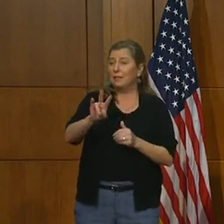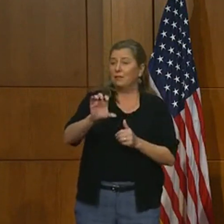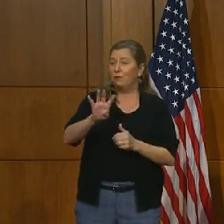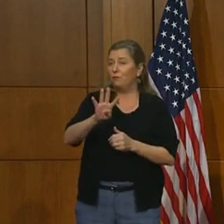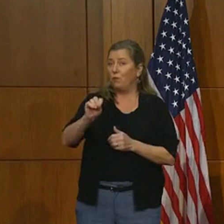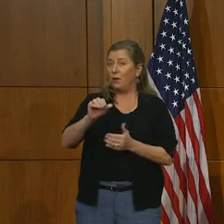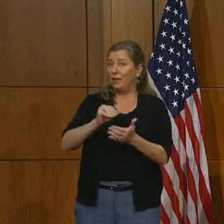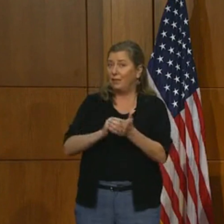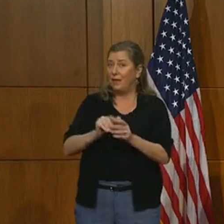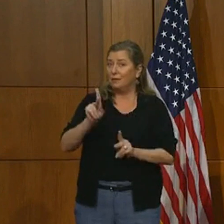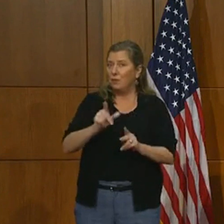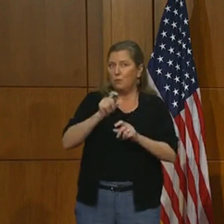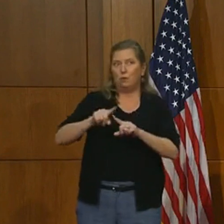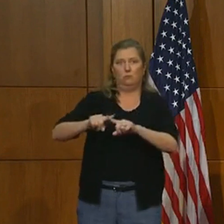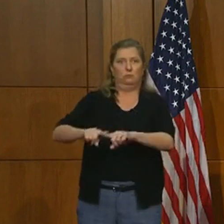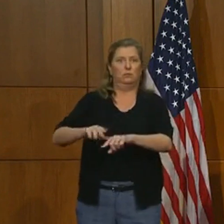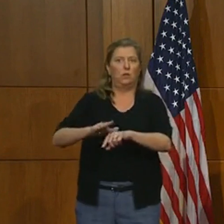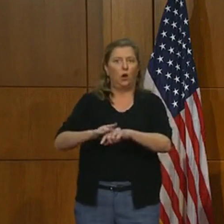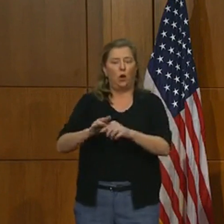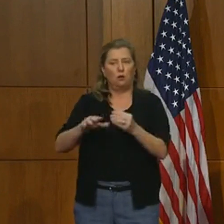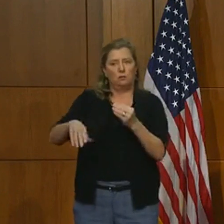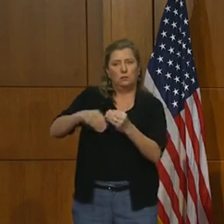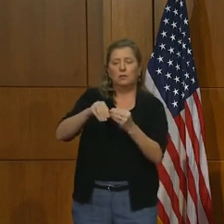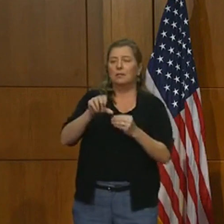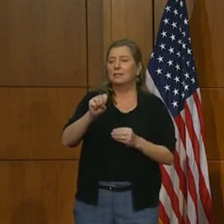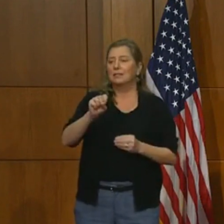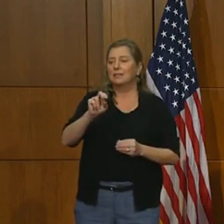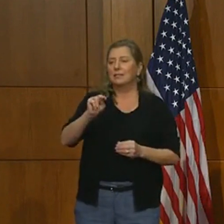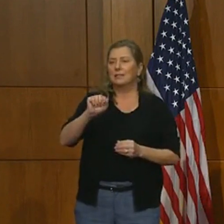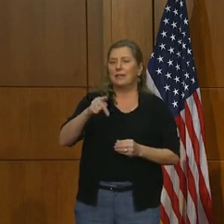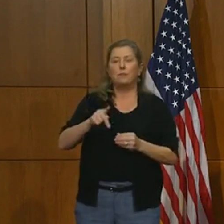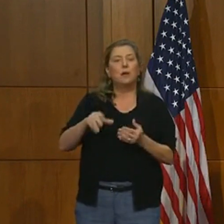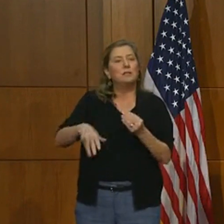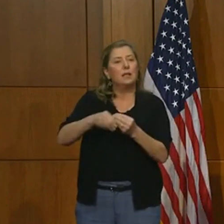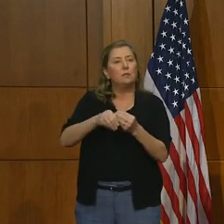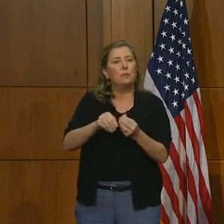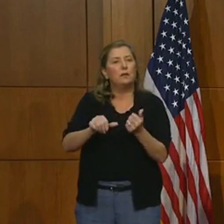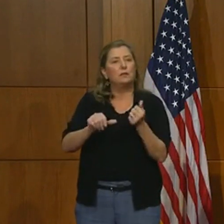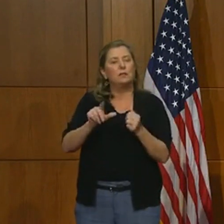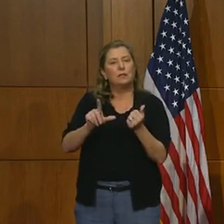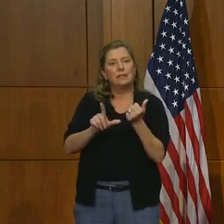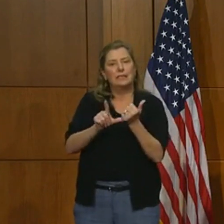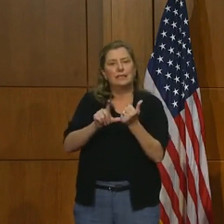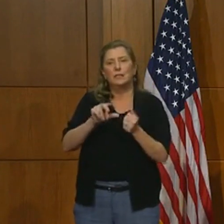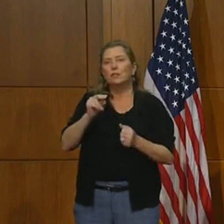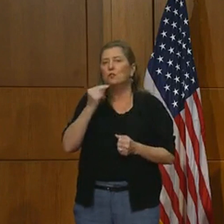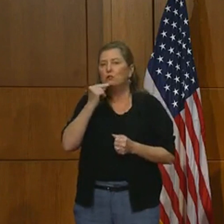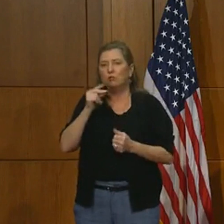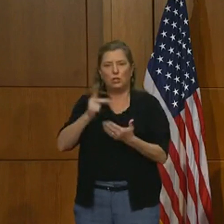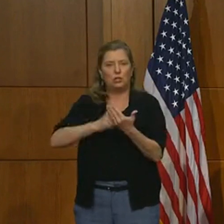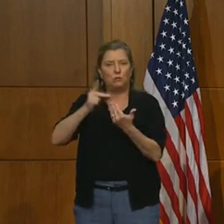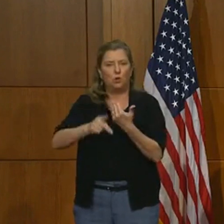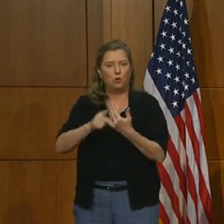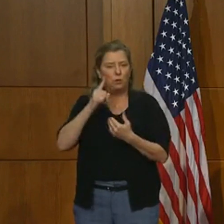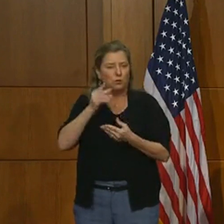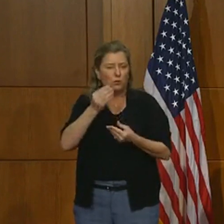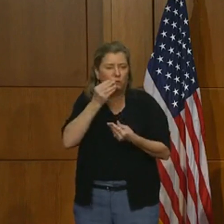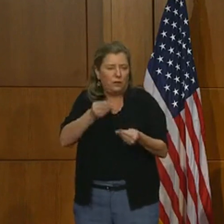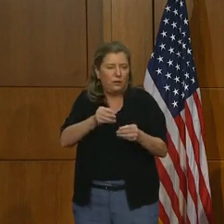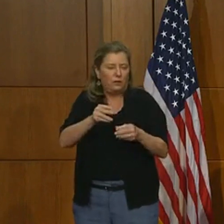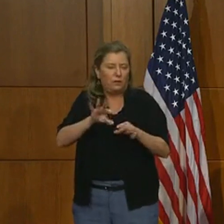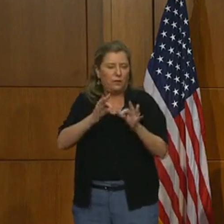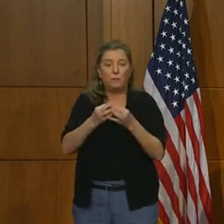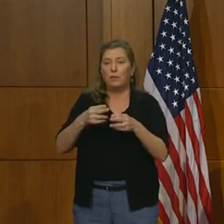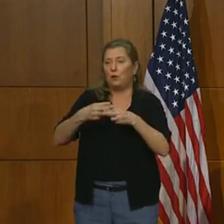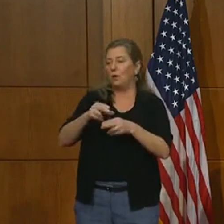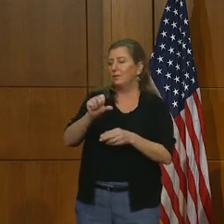740,000 Virginians who rely on the Supplemental Nutrition Assistance Program benefits to feed their families. We also refer